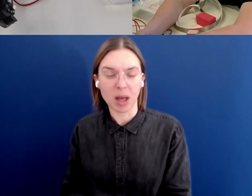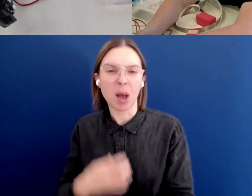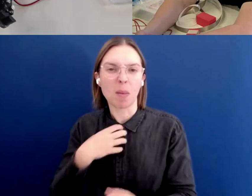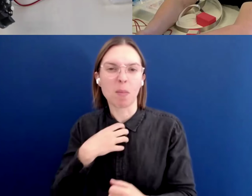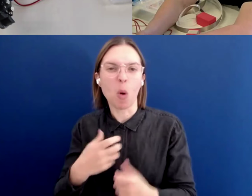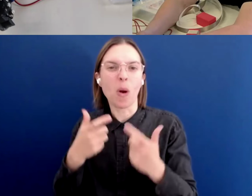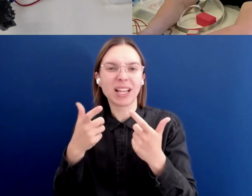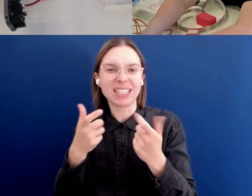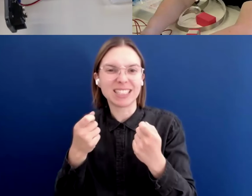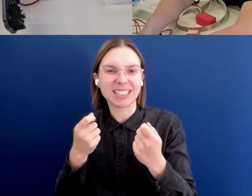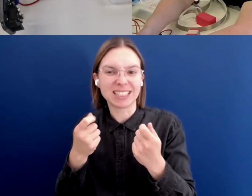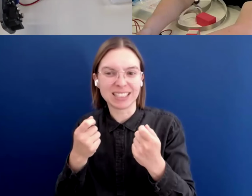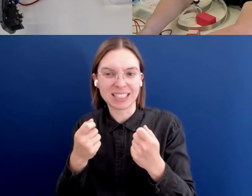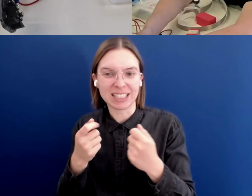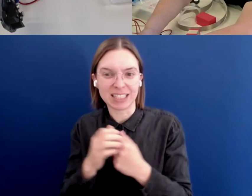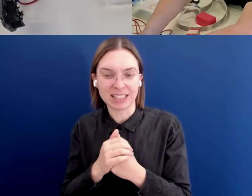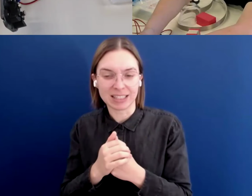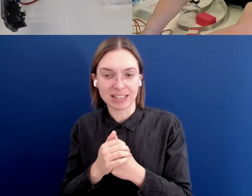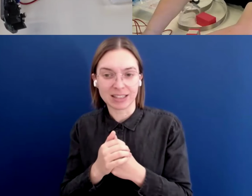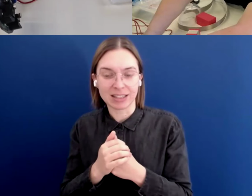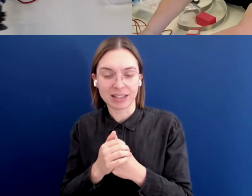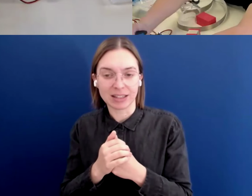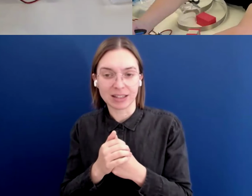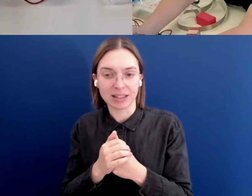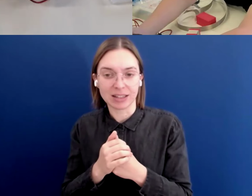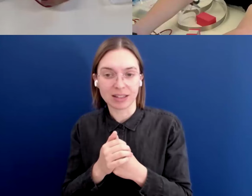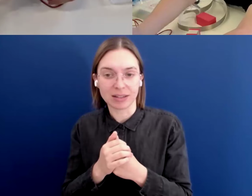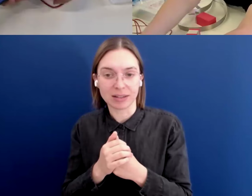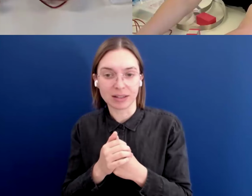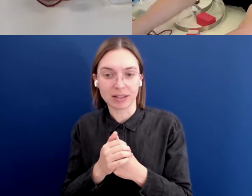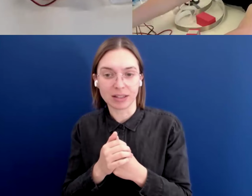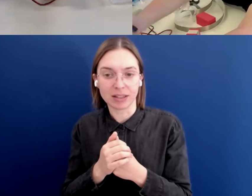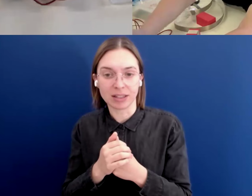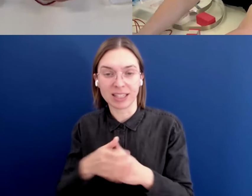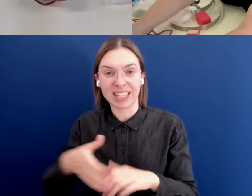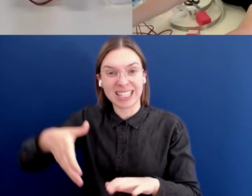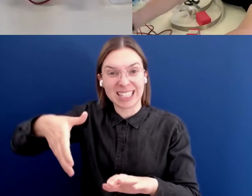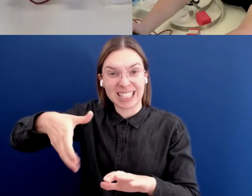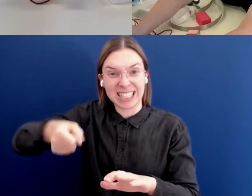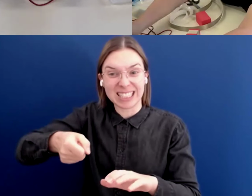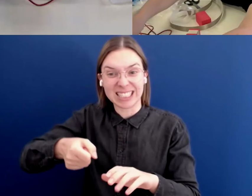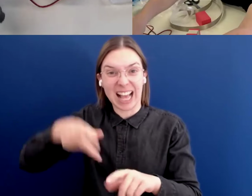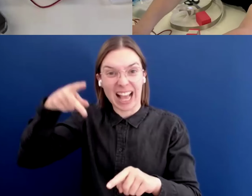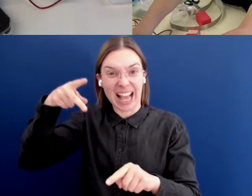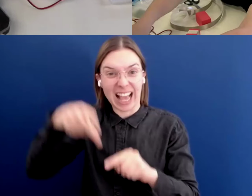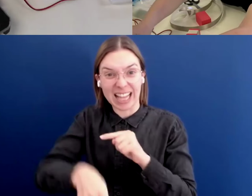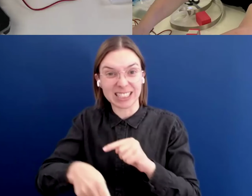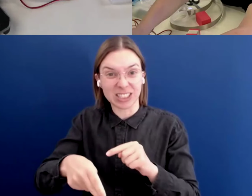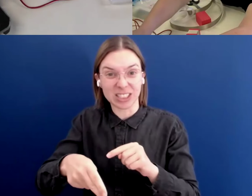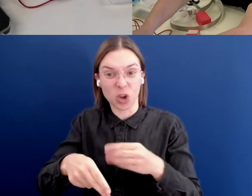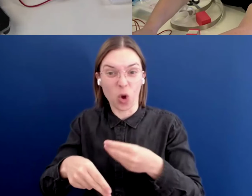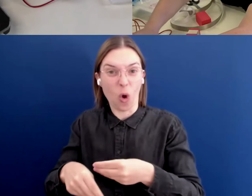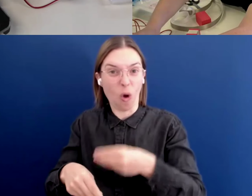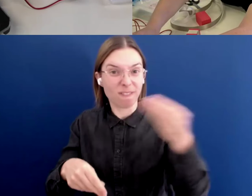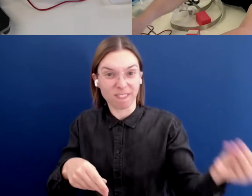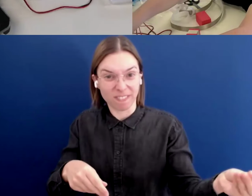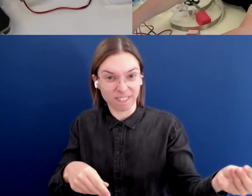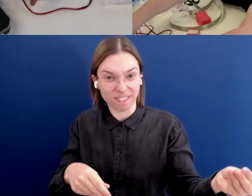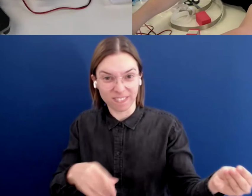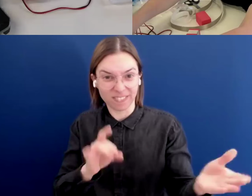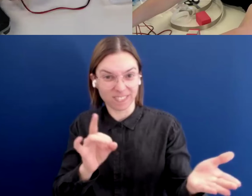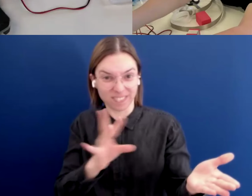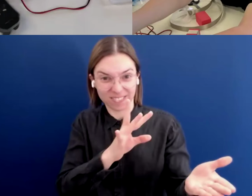to strip the wires or to get rid of the alligator clips. Okay, done. They're gone. They get thrown away now.